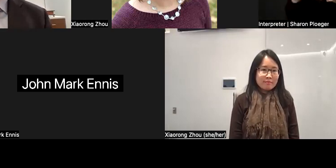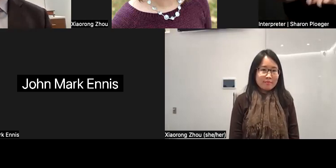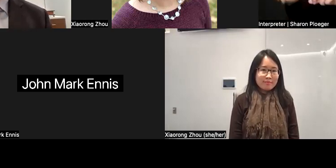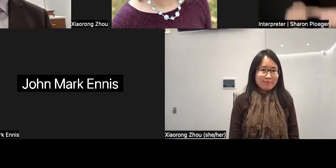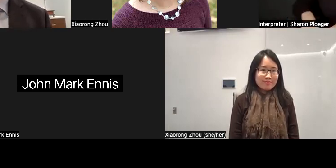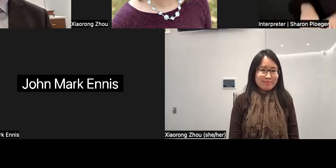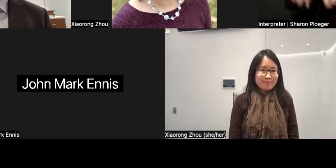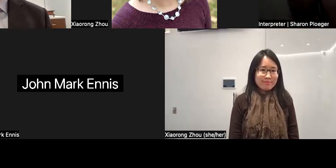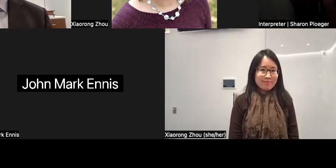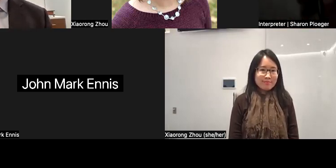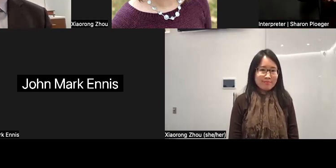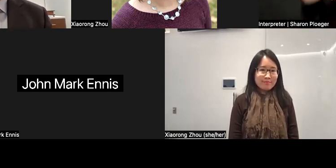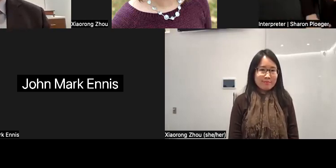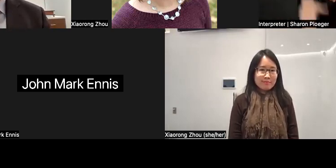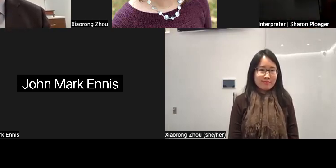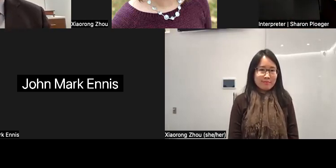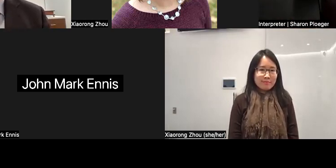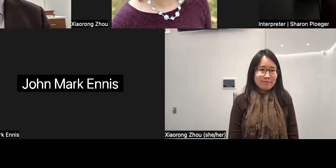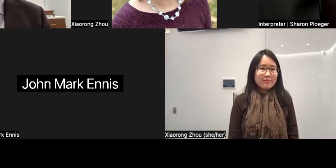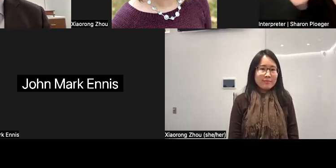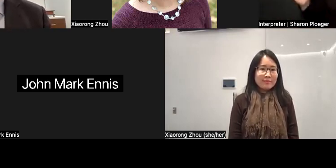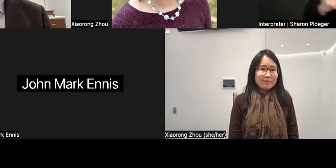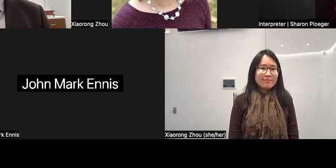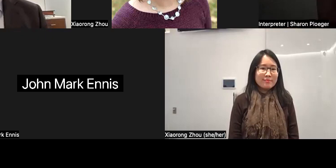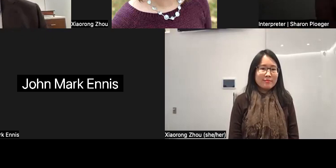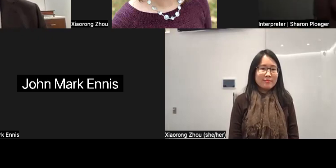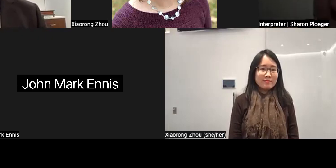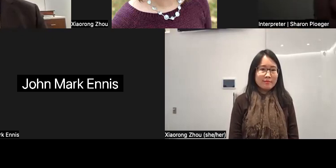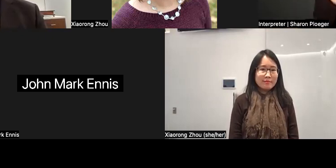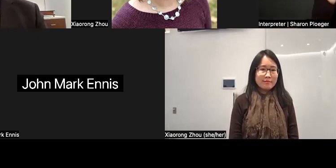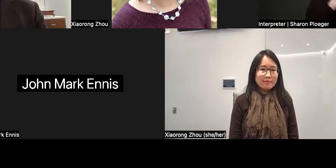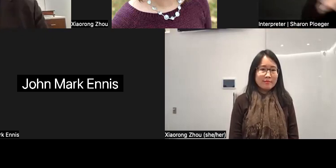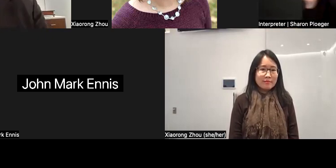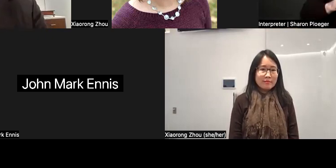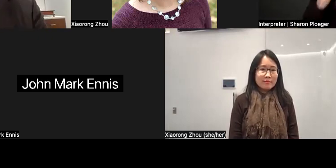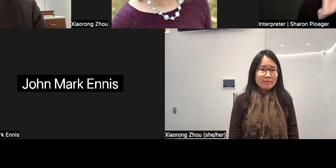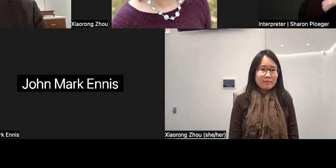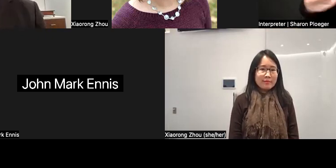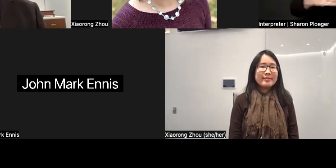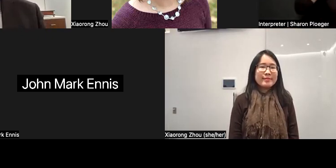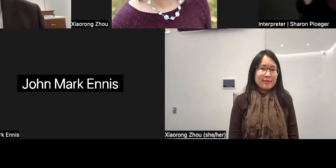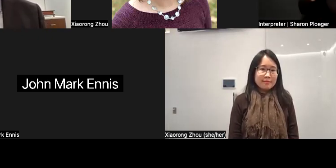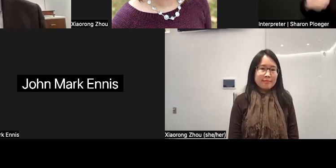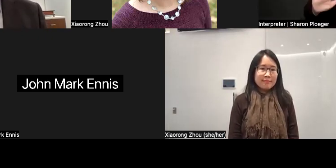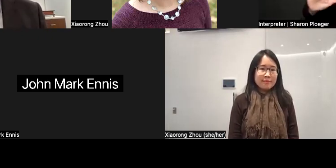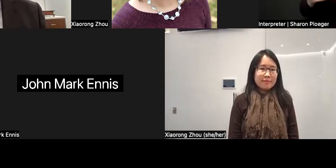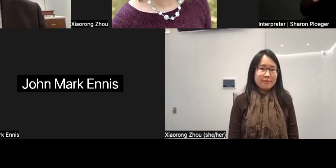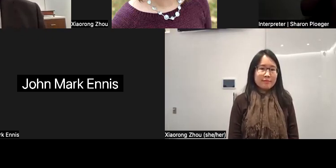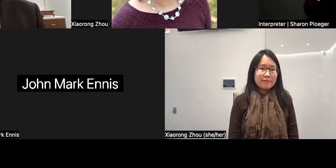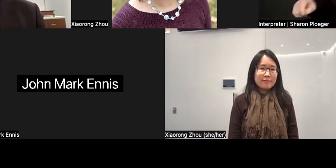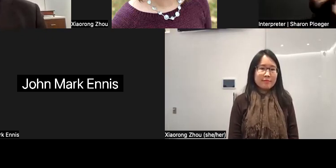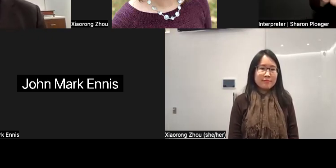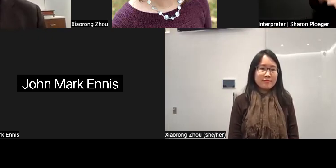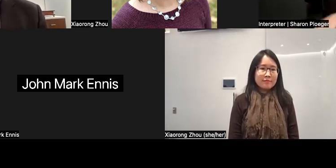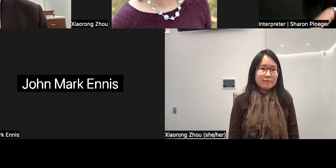till today. Could you talk a little bit more about that? Do you think these are positive changes, negative,